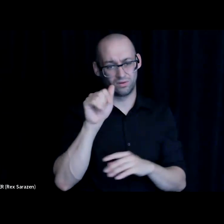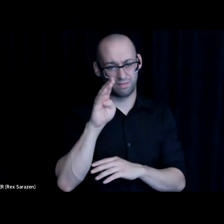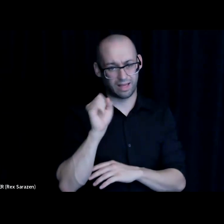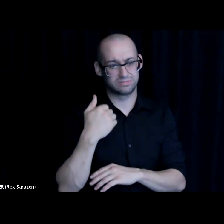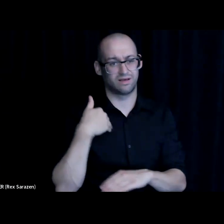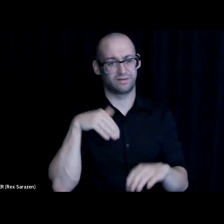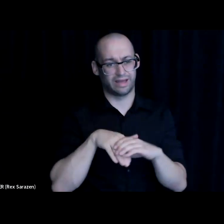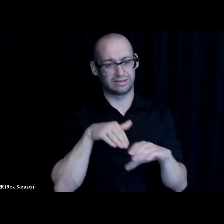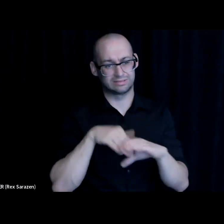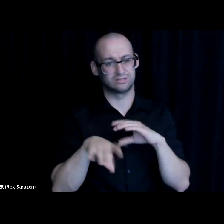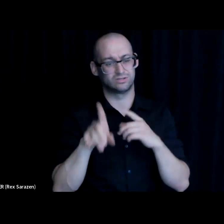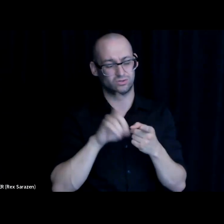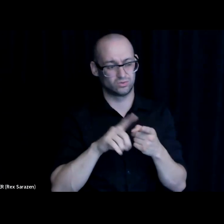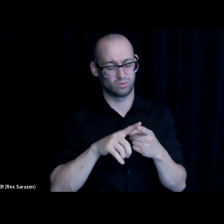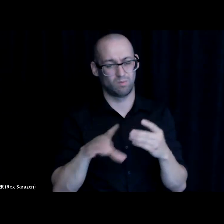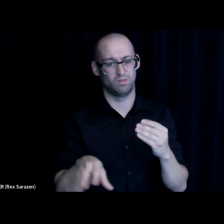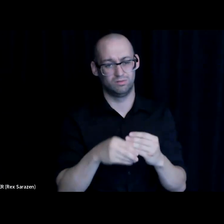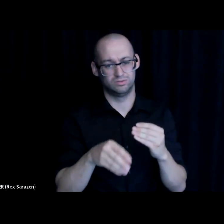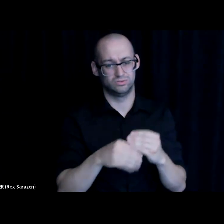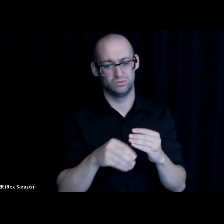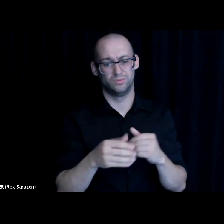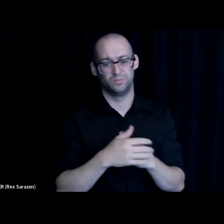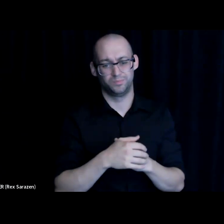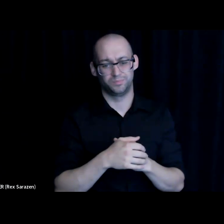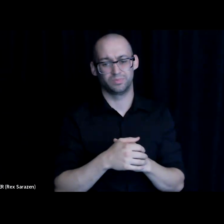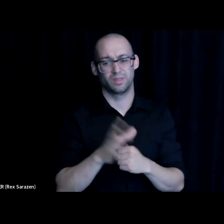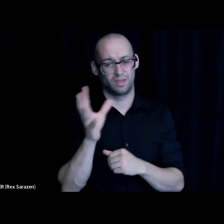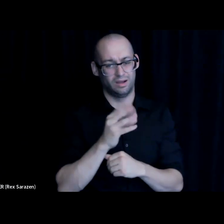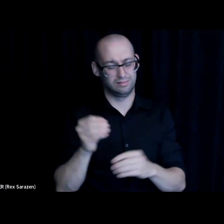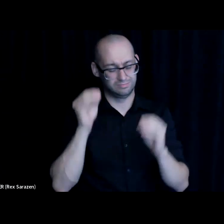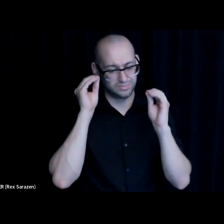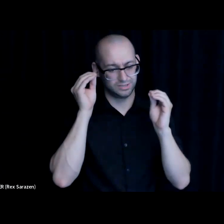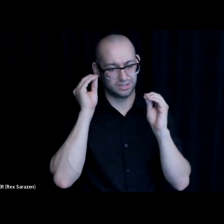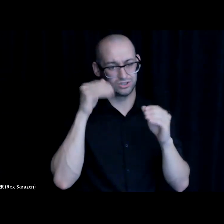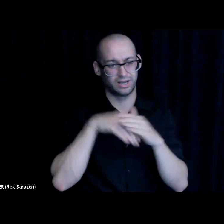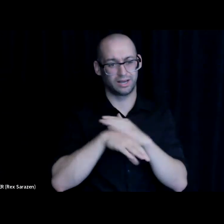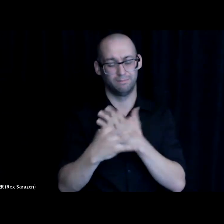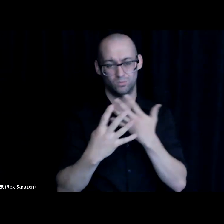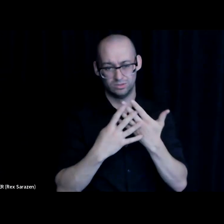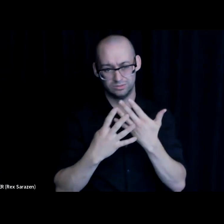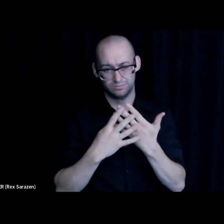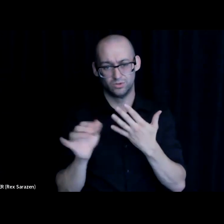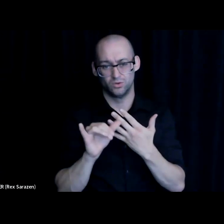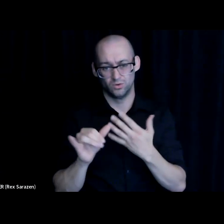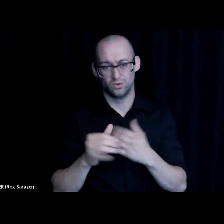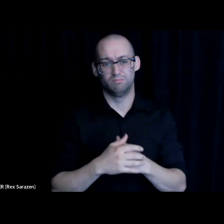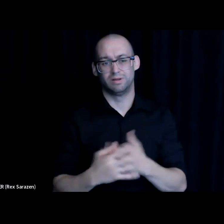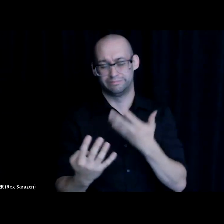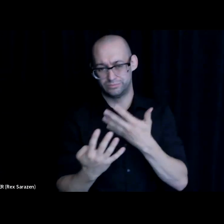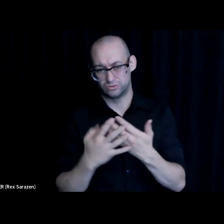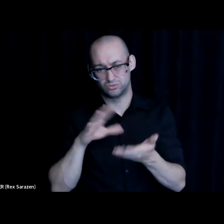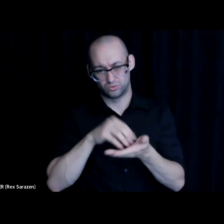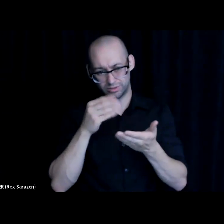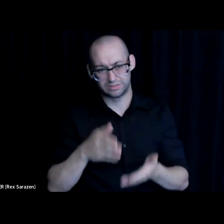also. In addition to that, we also teach at some of the prisons. So we have incarcerated students that are